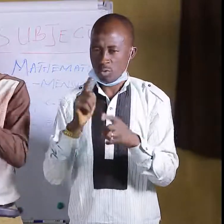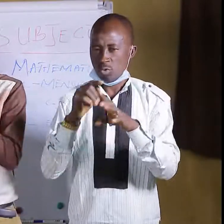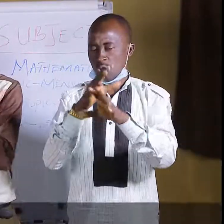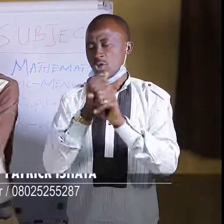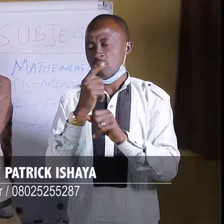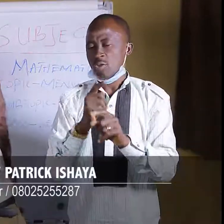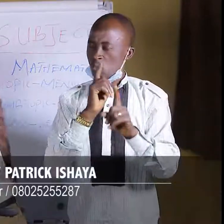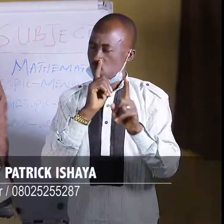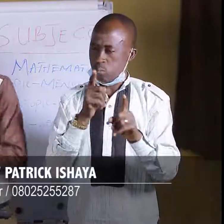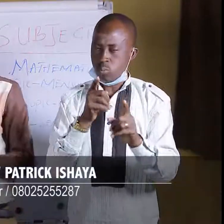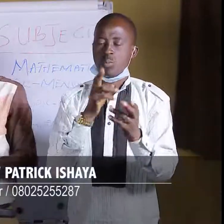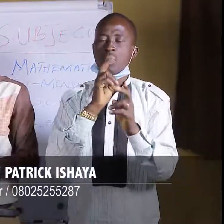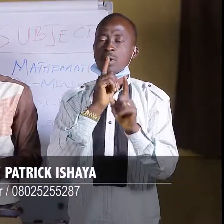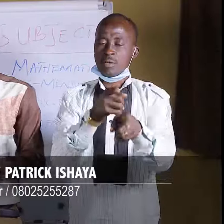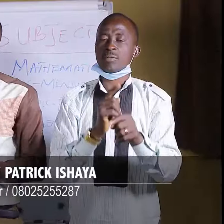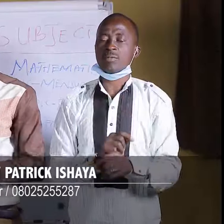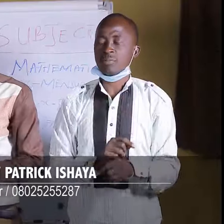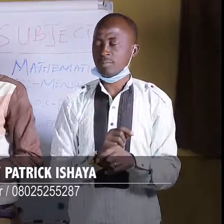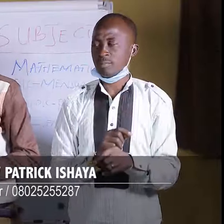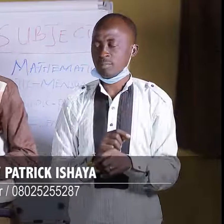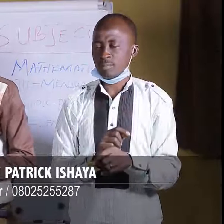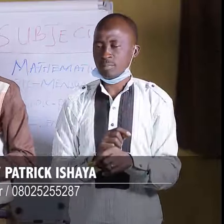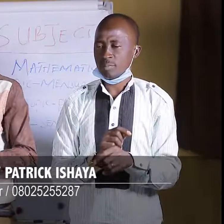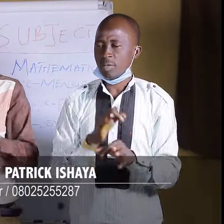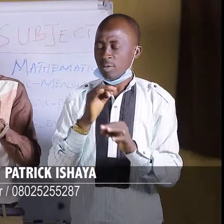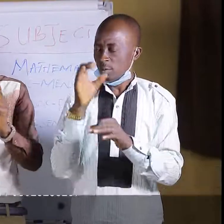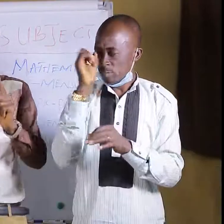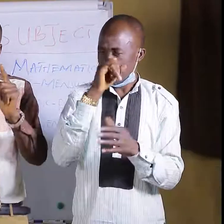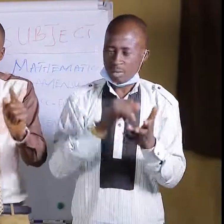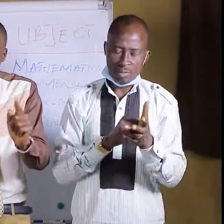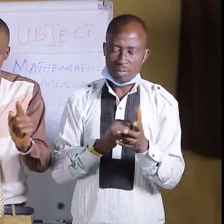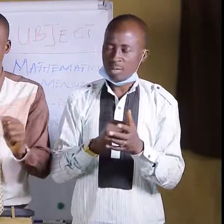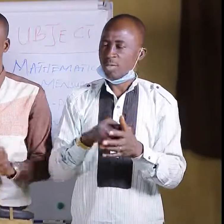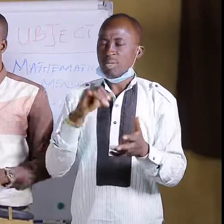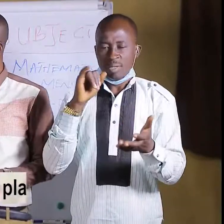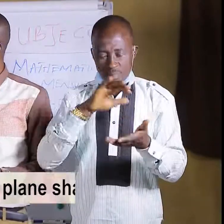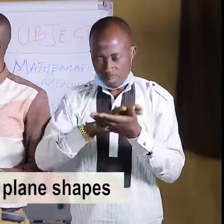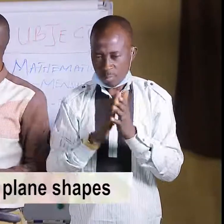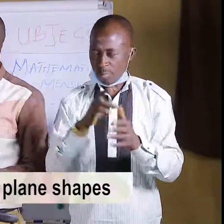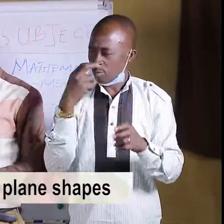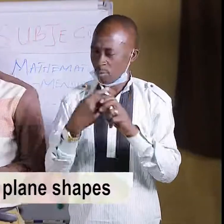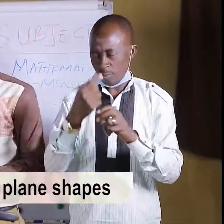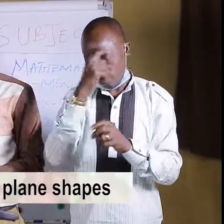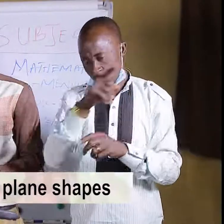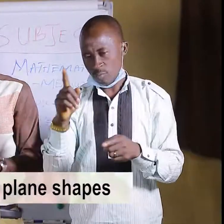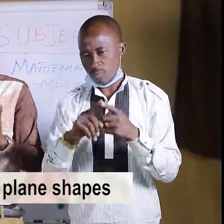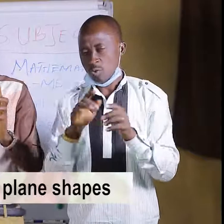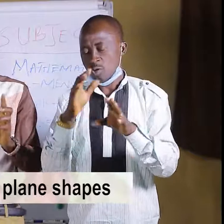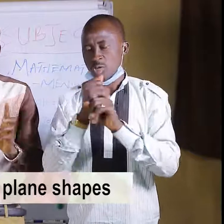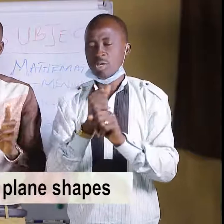get the actual result. If you miss this point, then you will find it difficult to get the actual